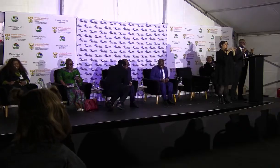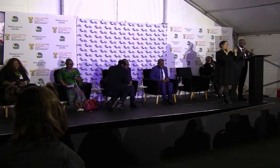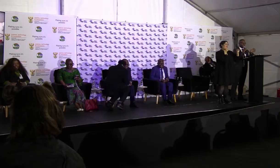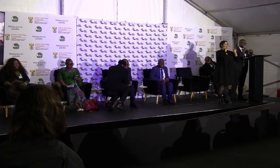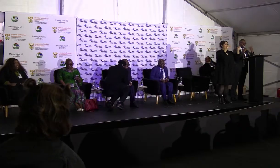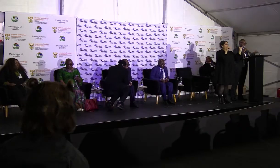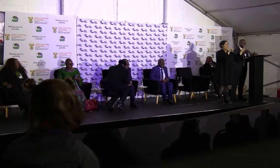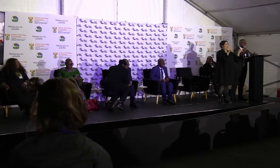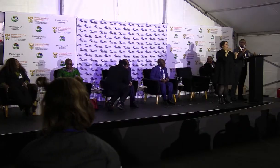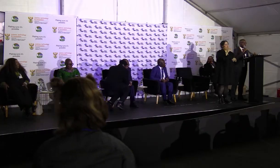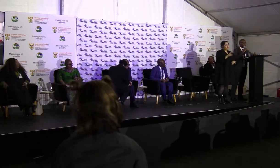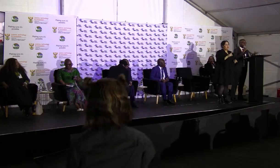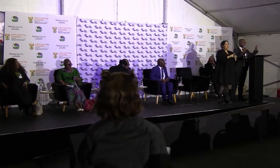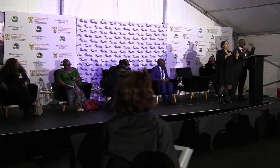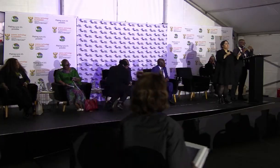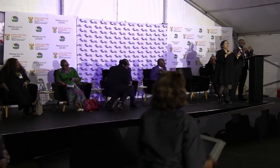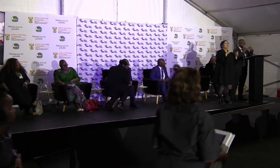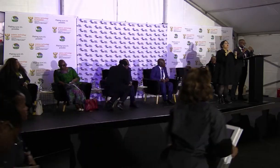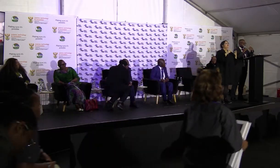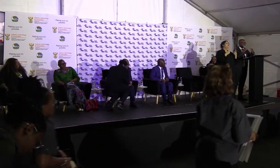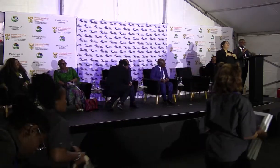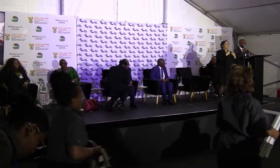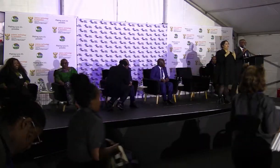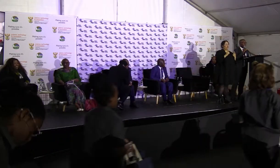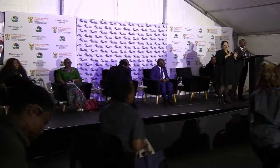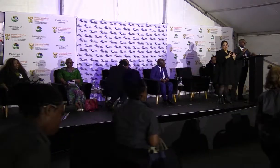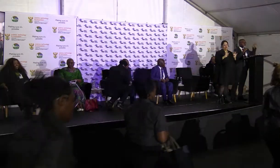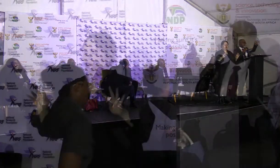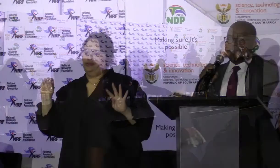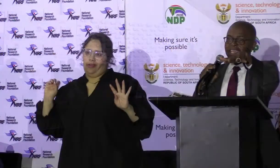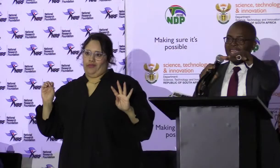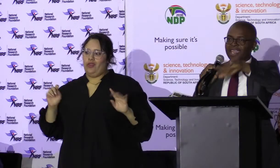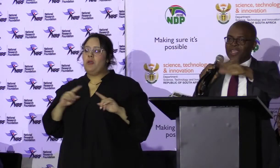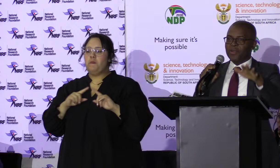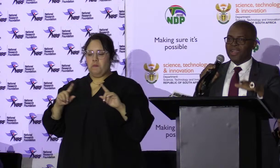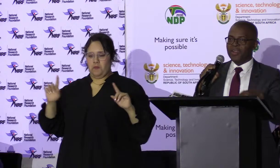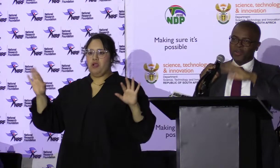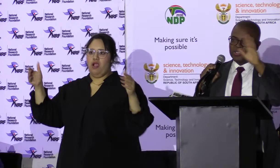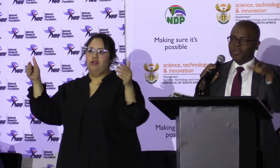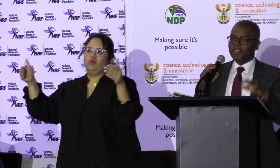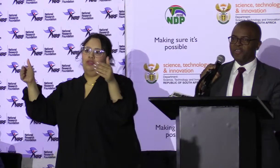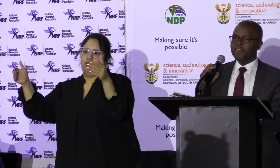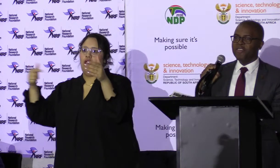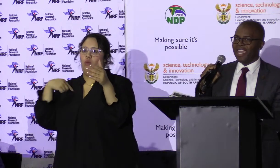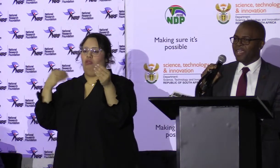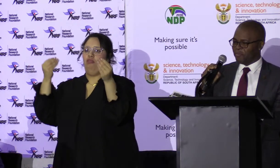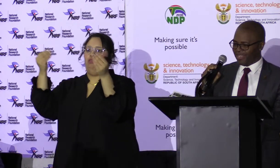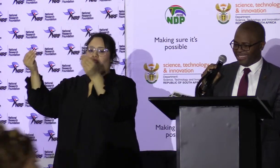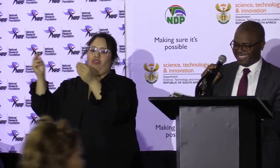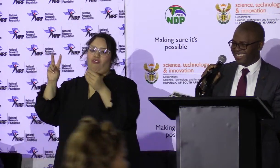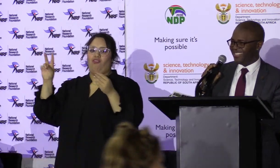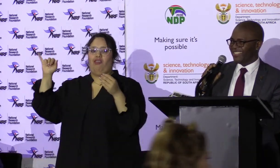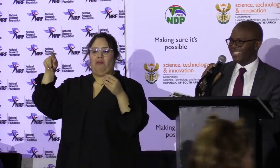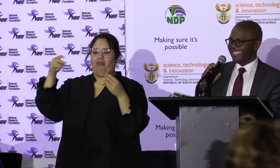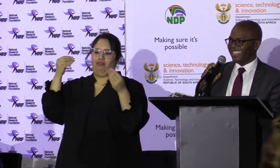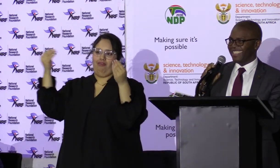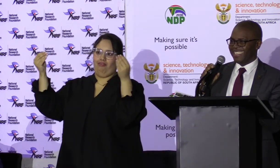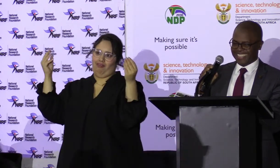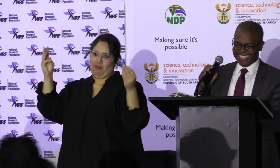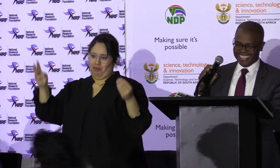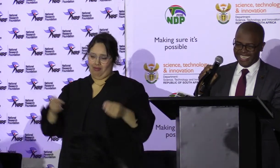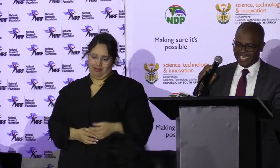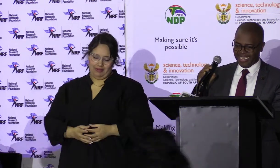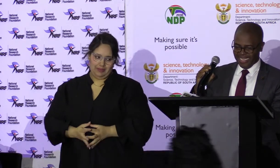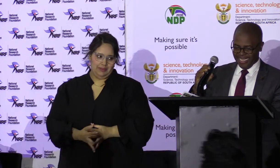The only difference, you are not in the pictures, but you are here. You are also a VVIP. So.